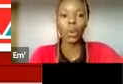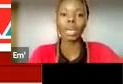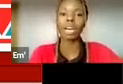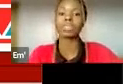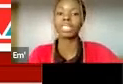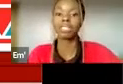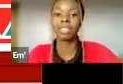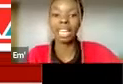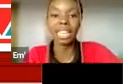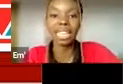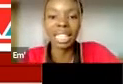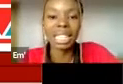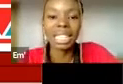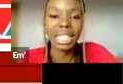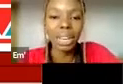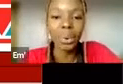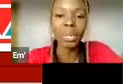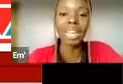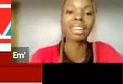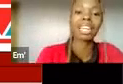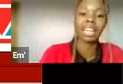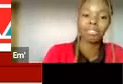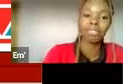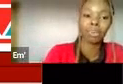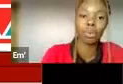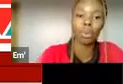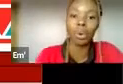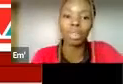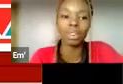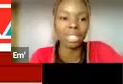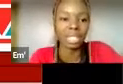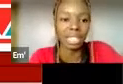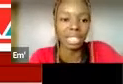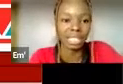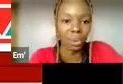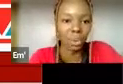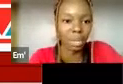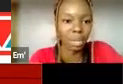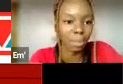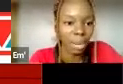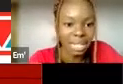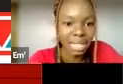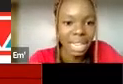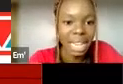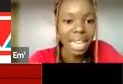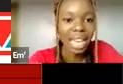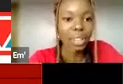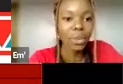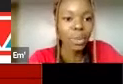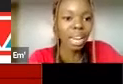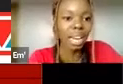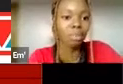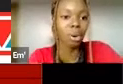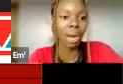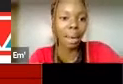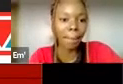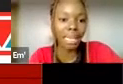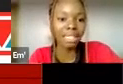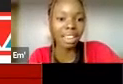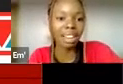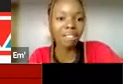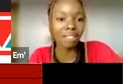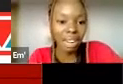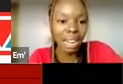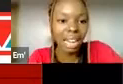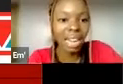education, we have deaf learners in the secondary level who won the written category prize. And we have